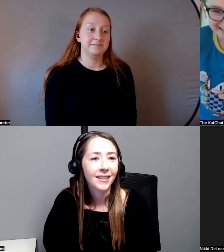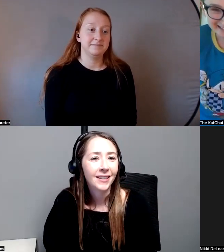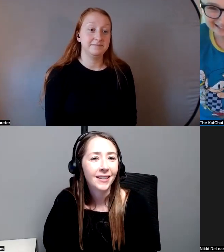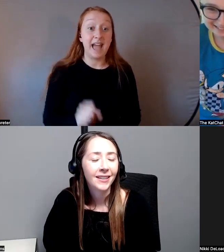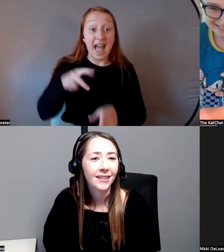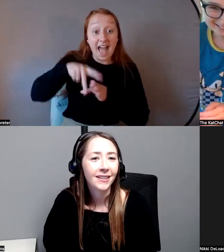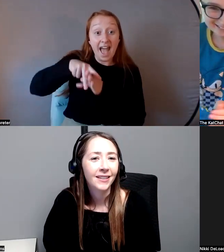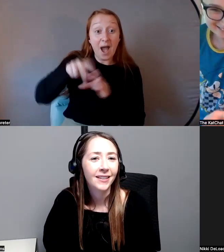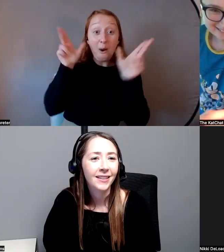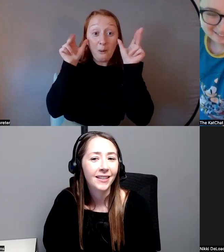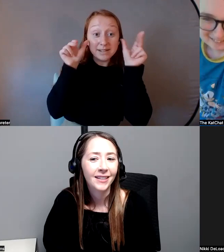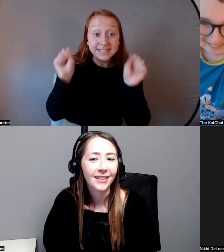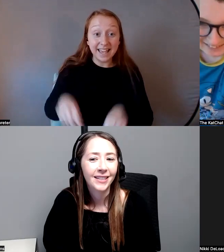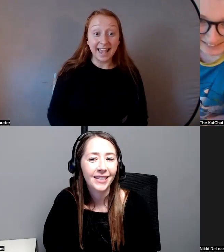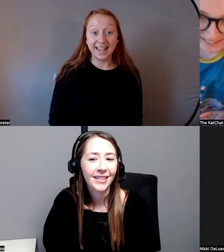Oh.